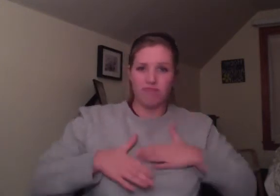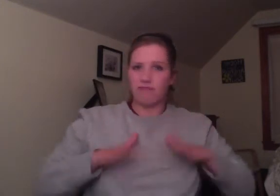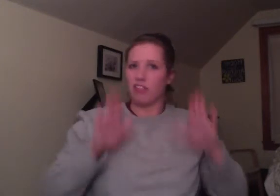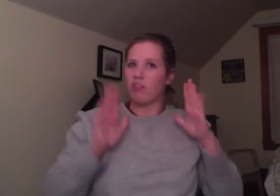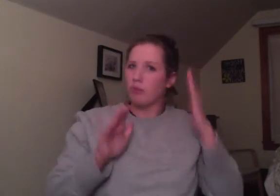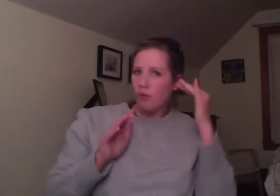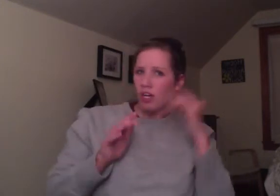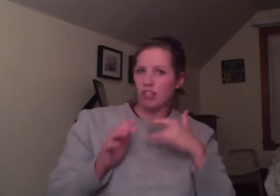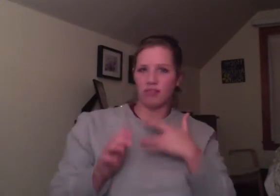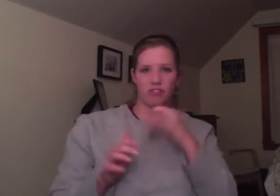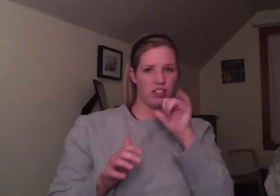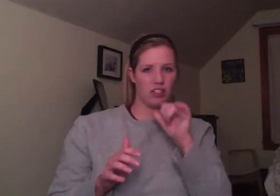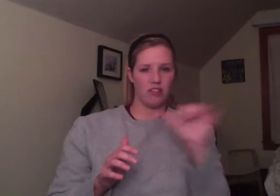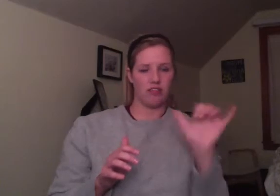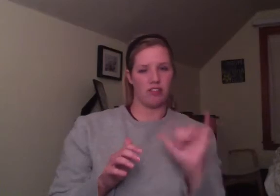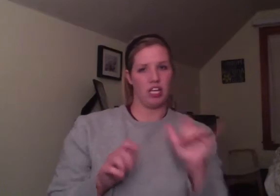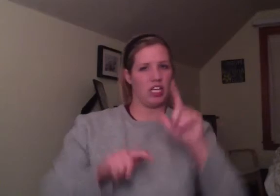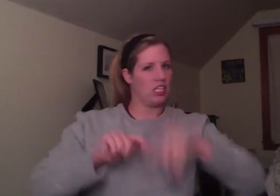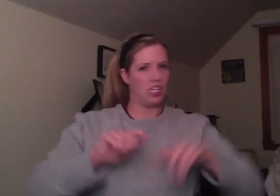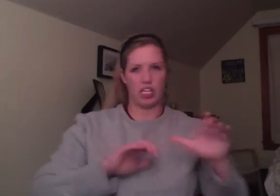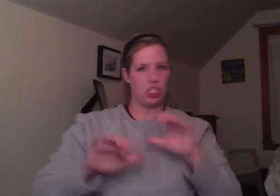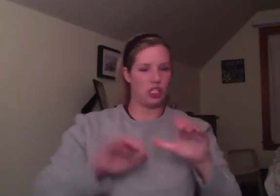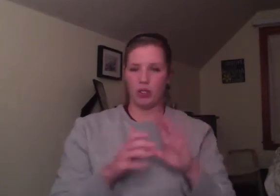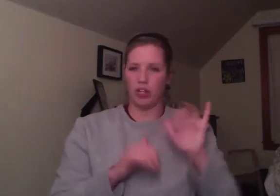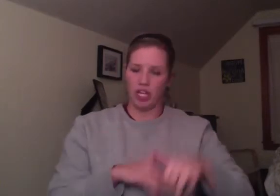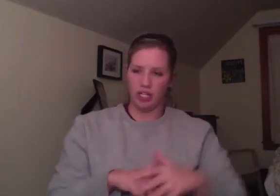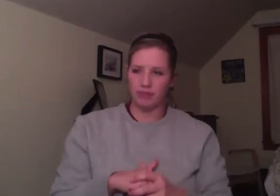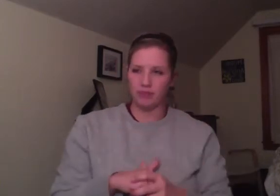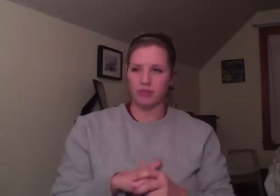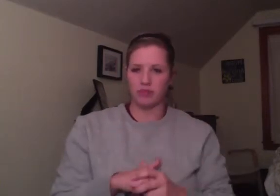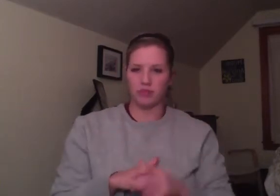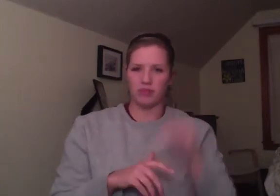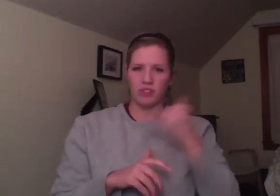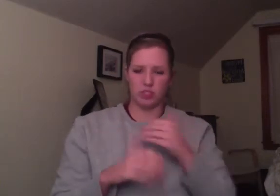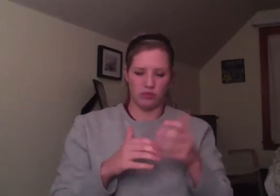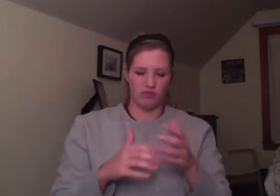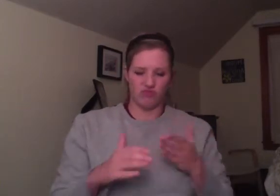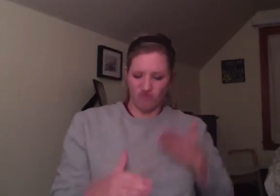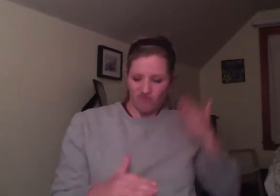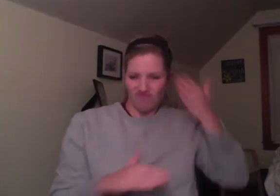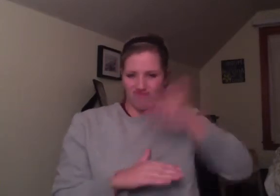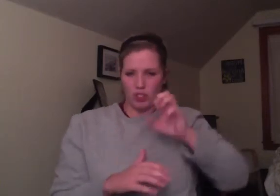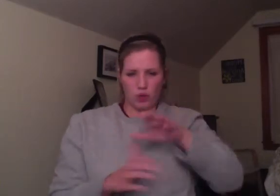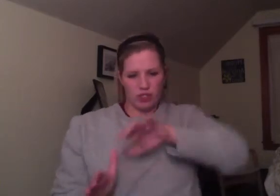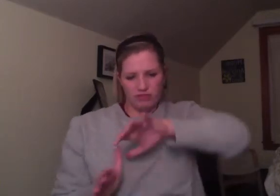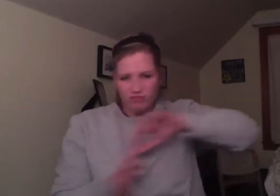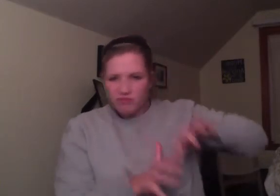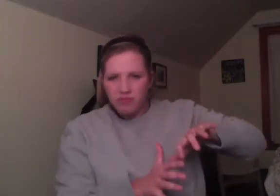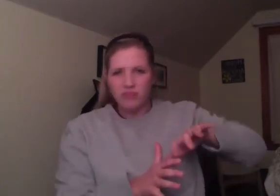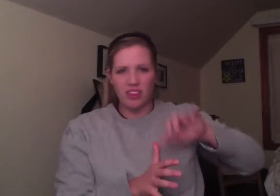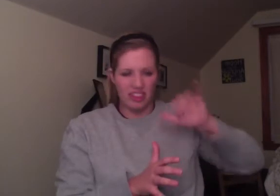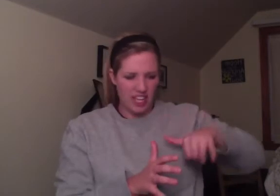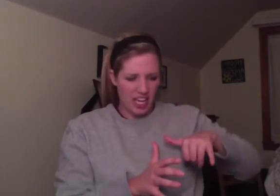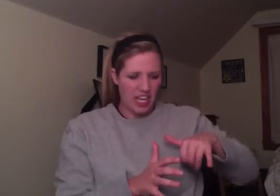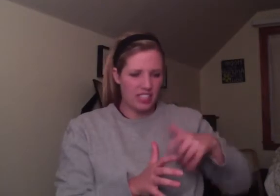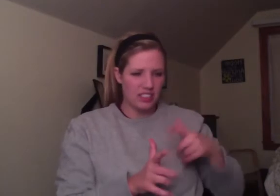it. But he said the only way to get past that phase is to do a lot of work. And by producing a large